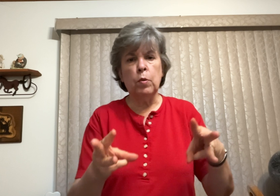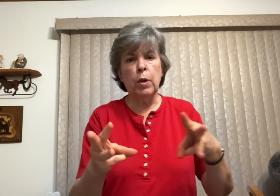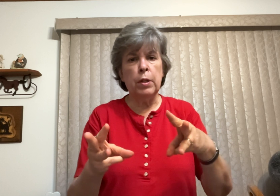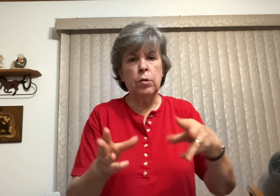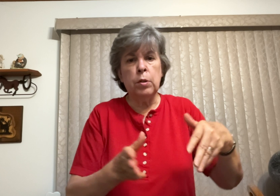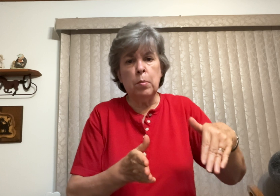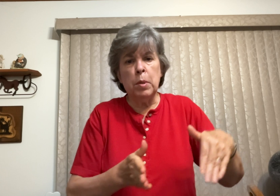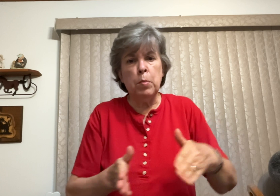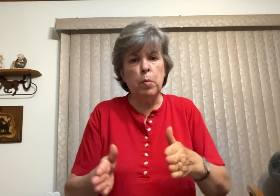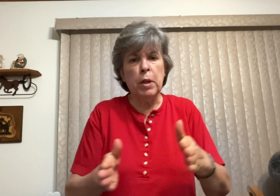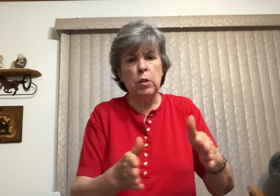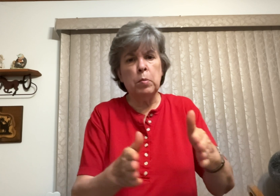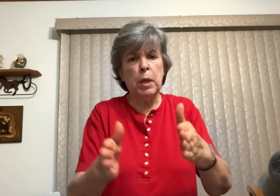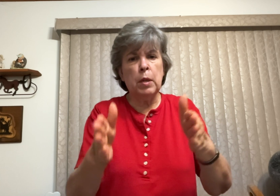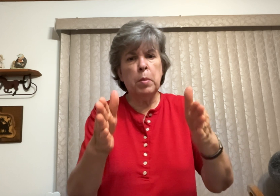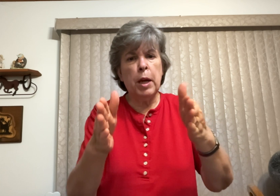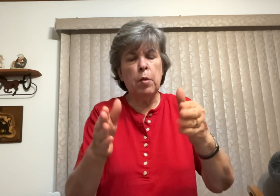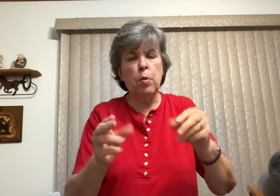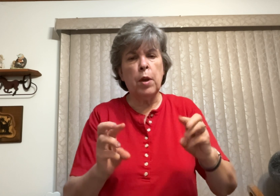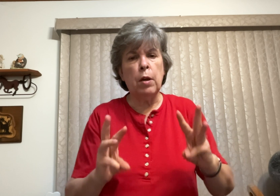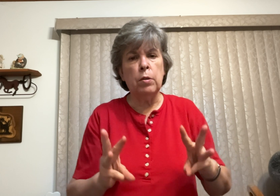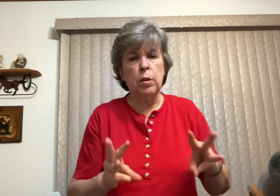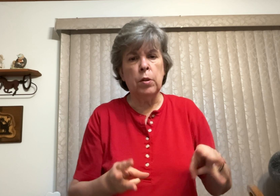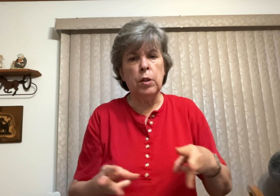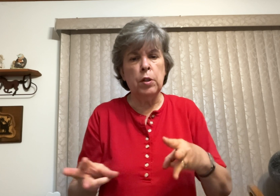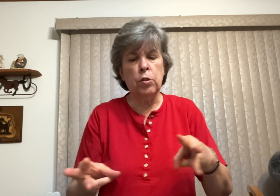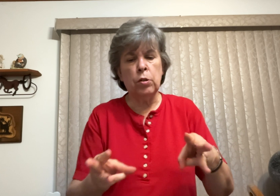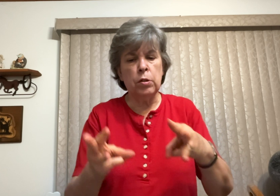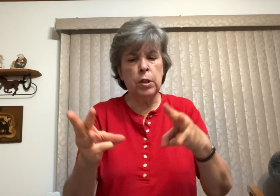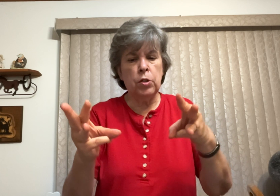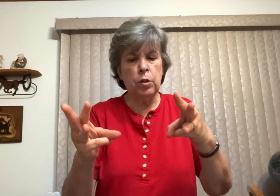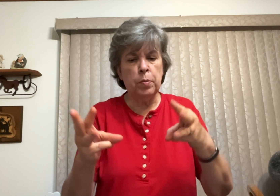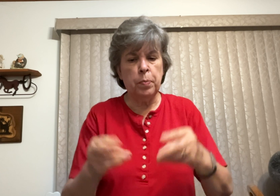ways. Some people might just make a path without the initialization.